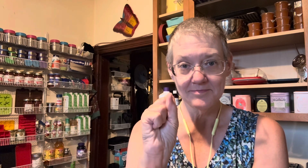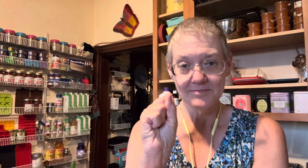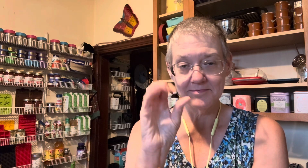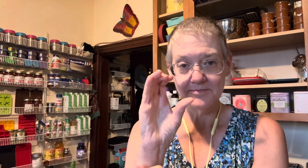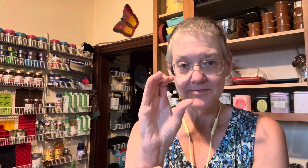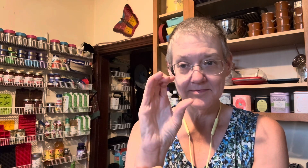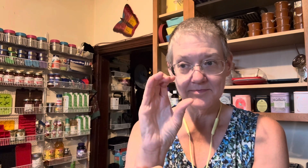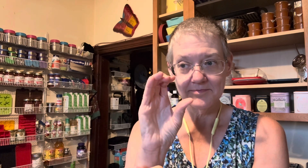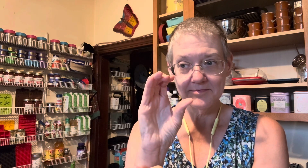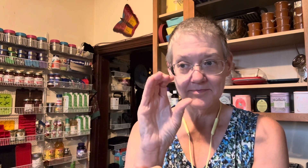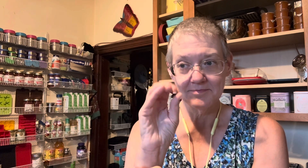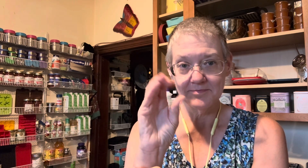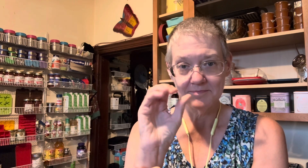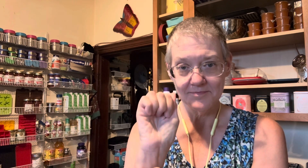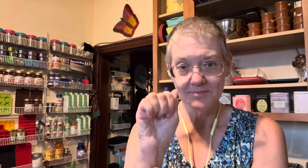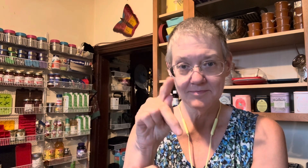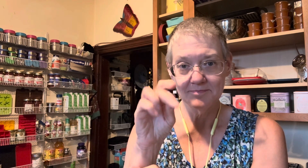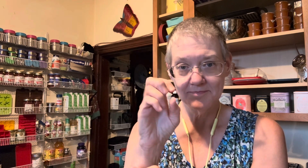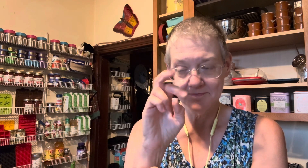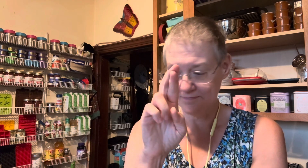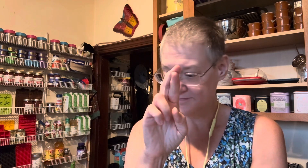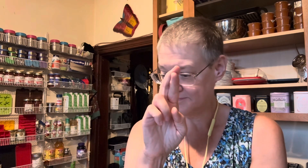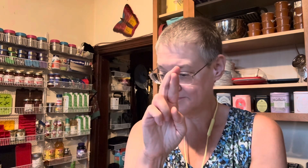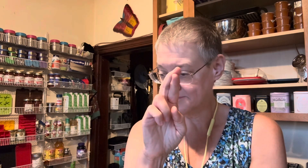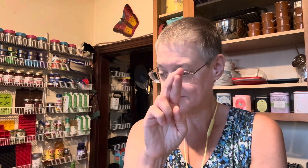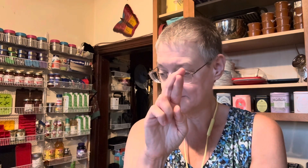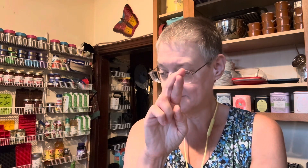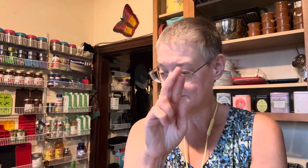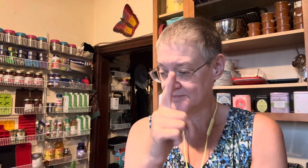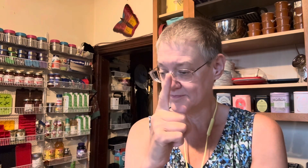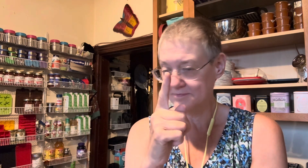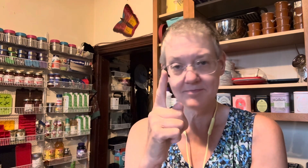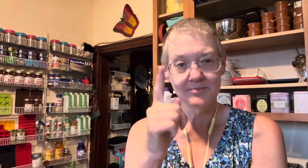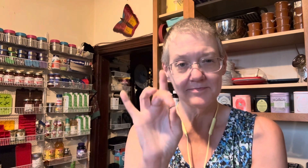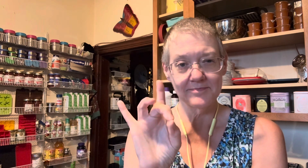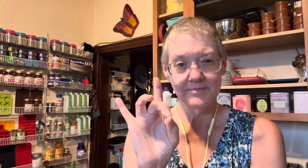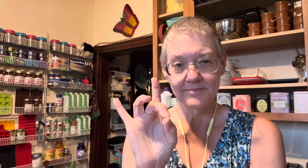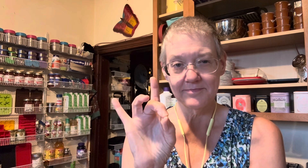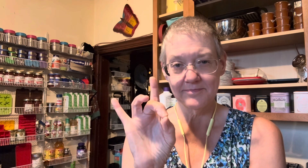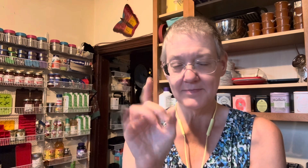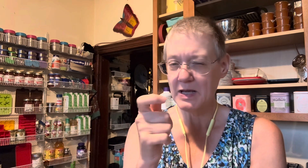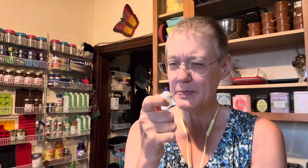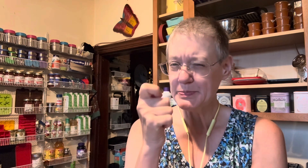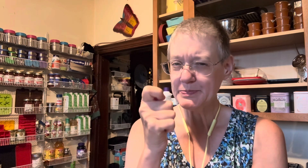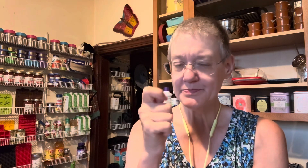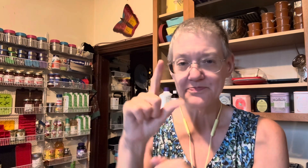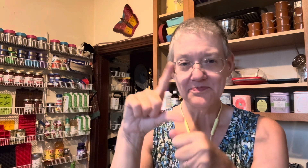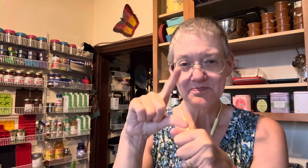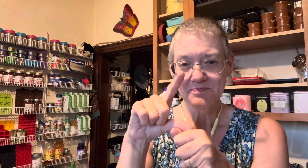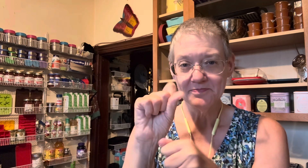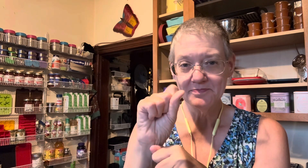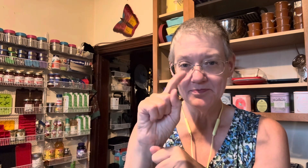half of a tablespoon of cocoa powder, 1/8 of a teaspoon of